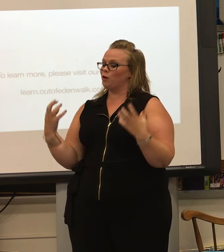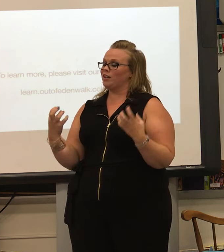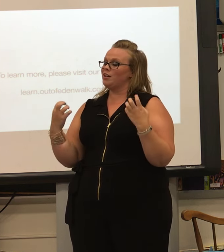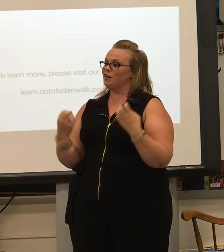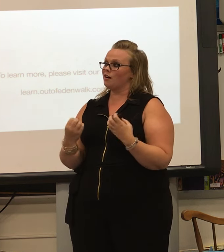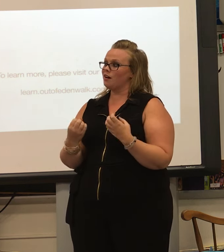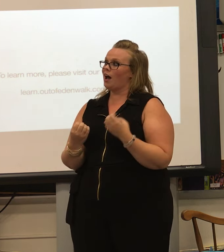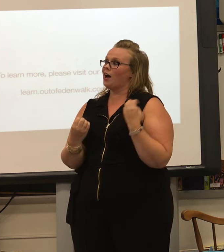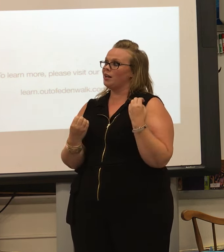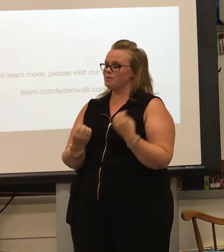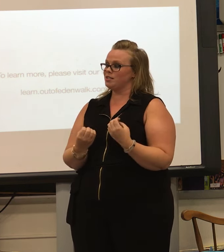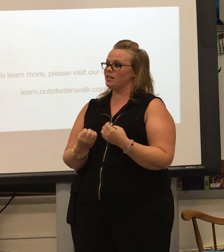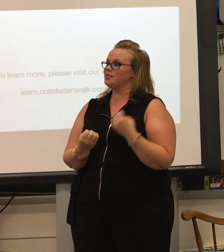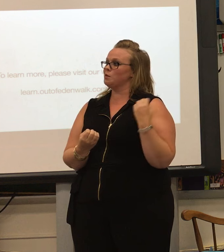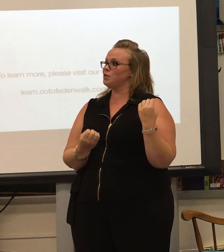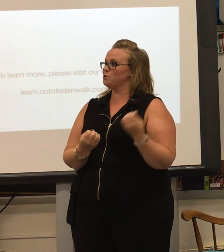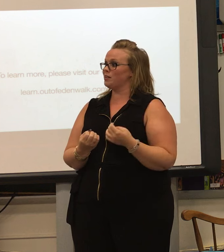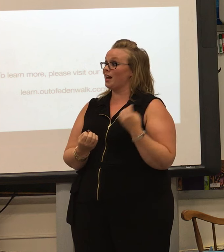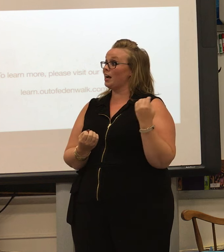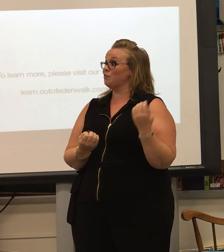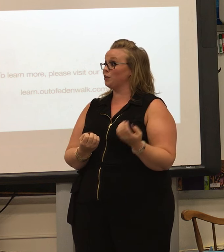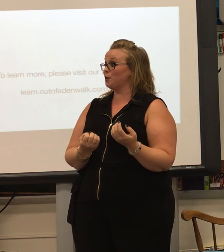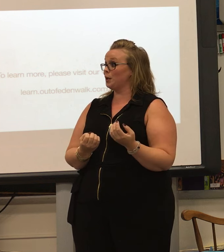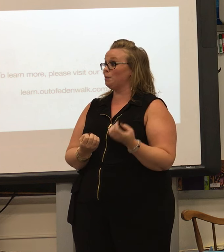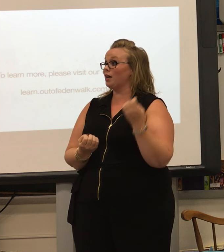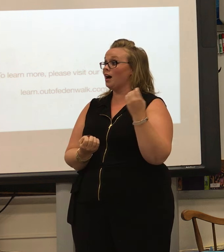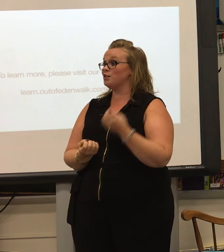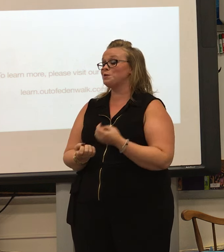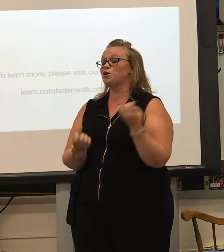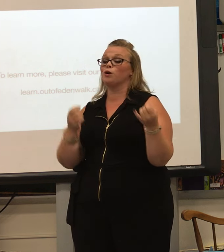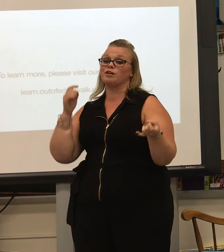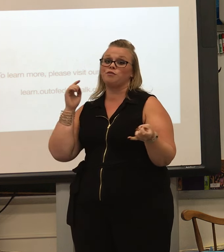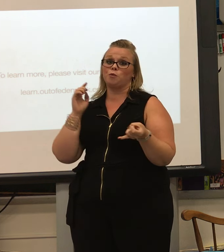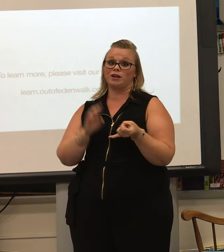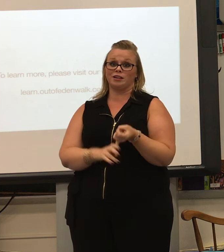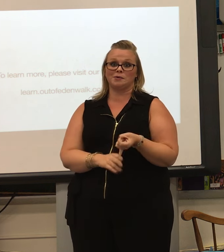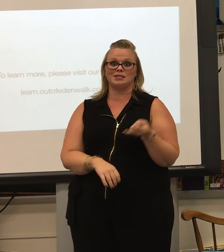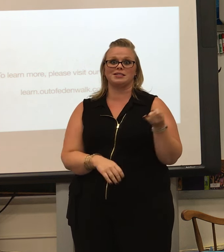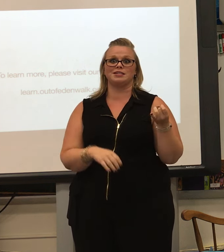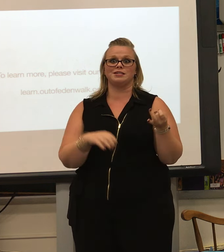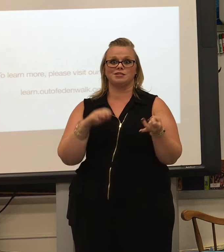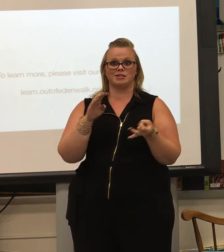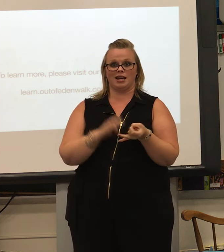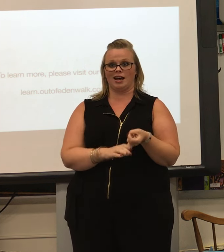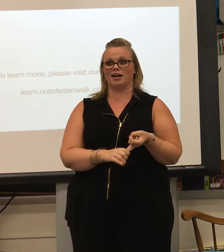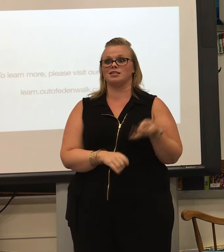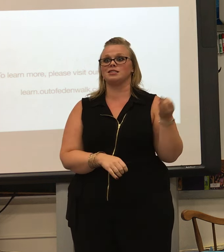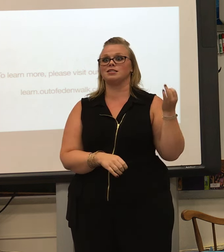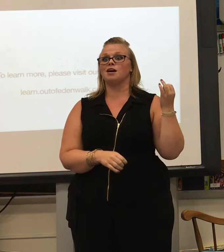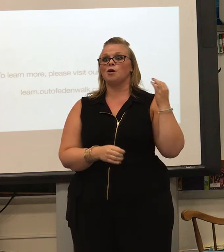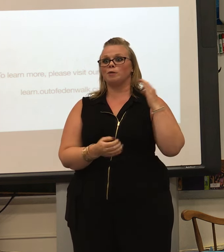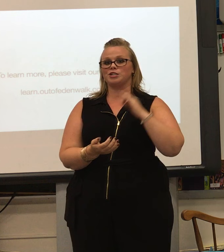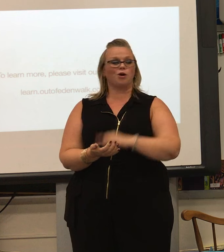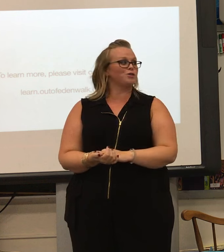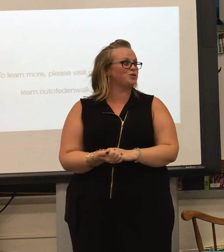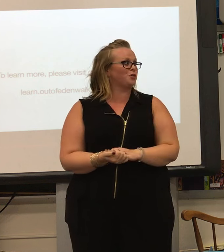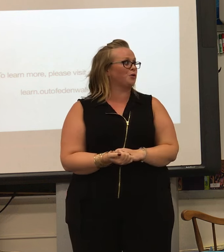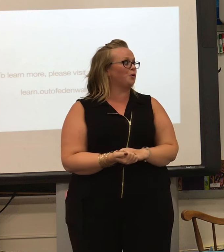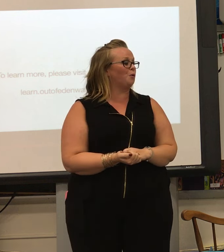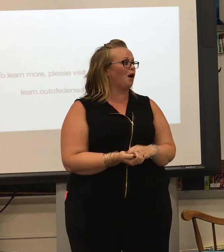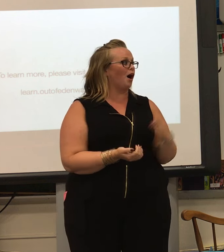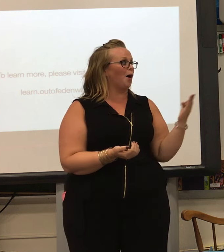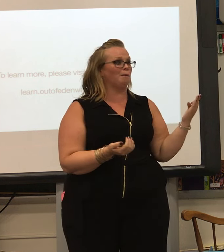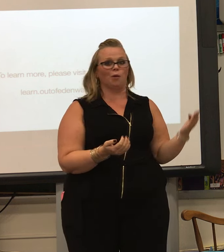really important here at MCCS that we do that kind of learning because we don't give weekly quizzes or tests. We don't